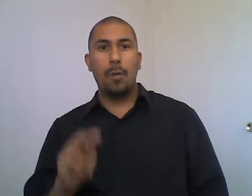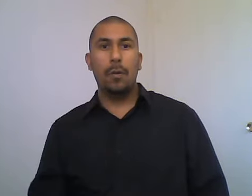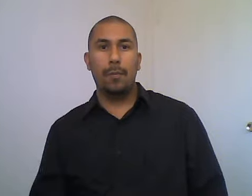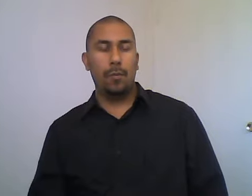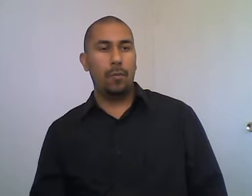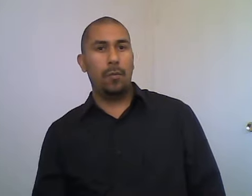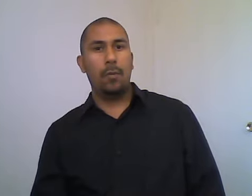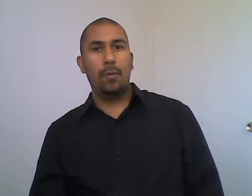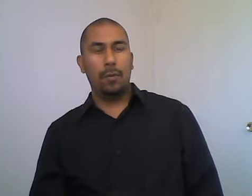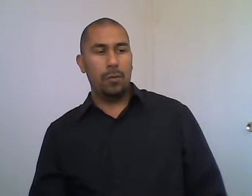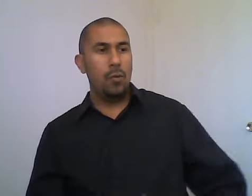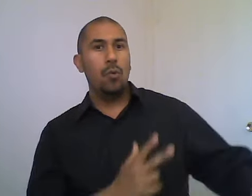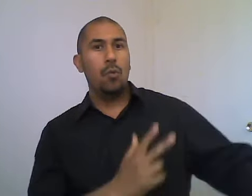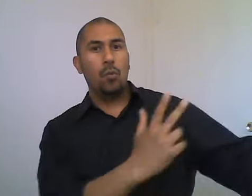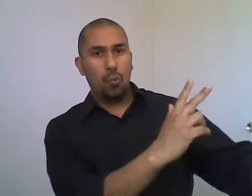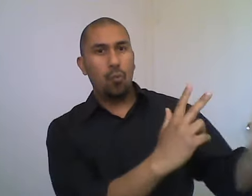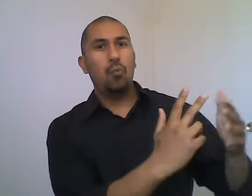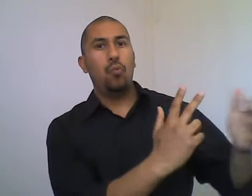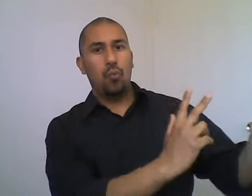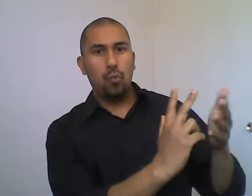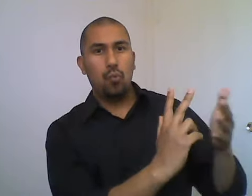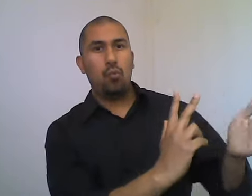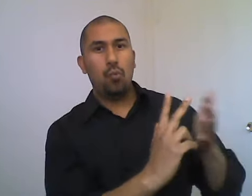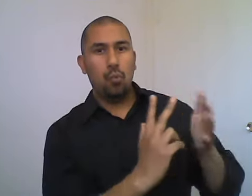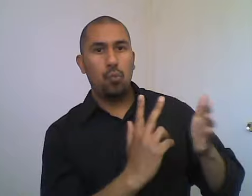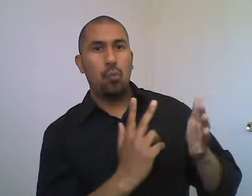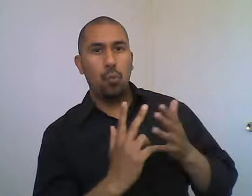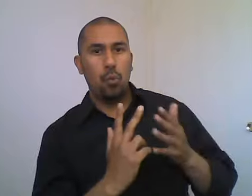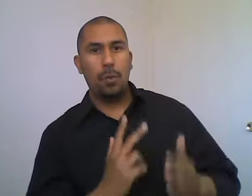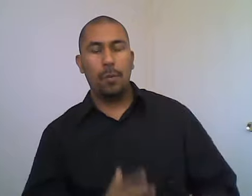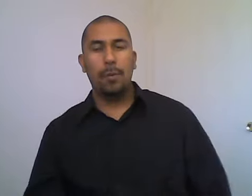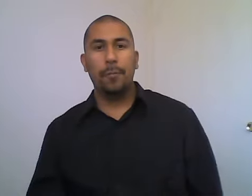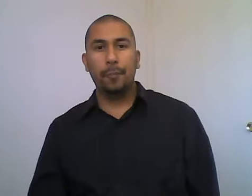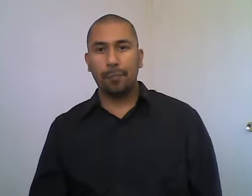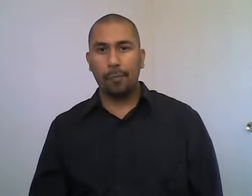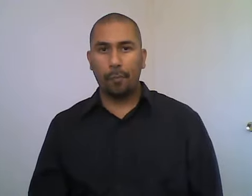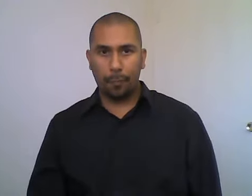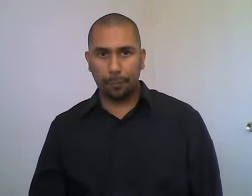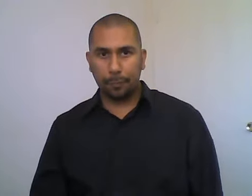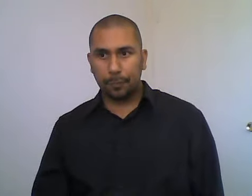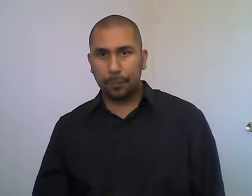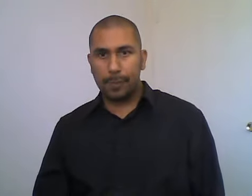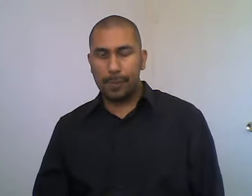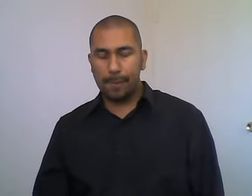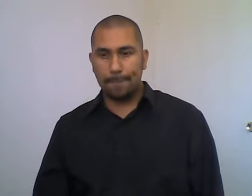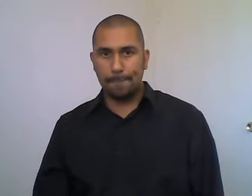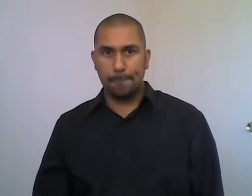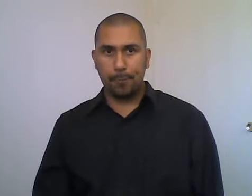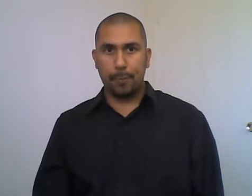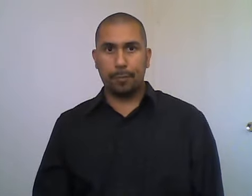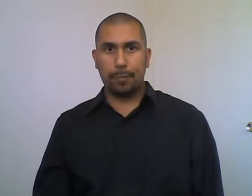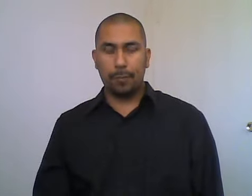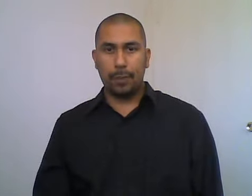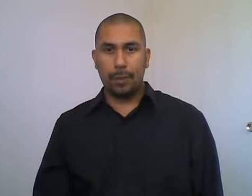So I'll put the sails all the way out, gather as much wind as I can, and float effortlessly back to San